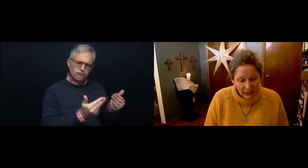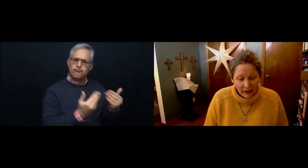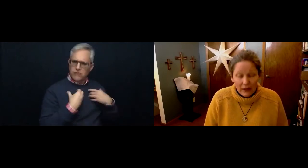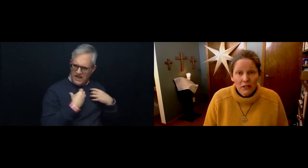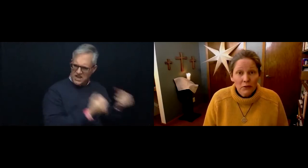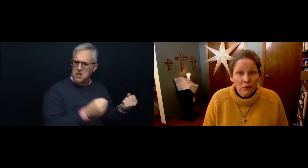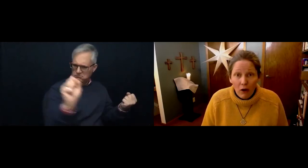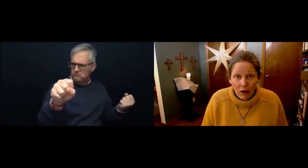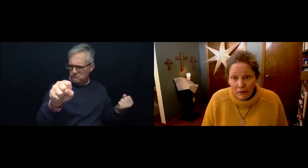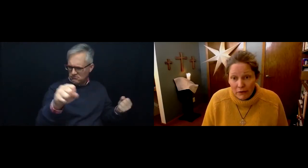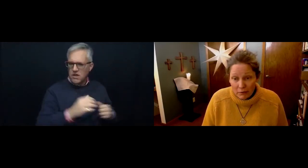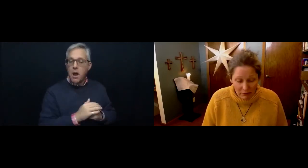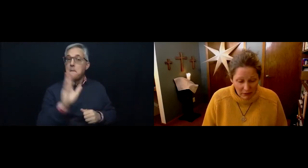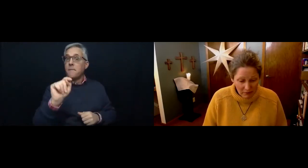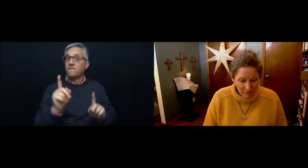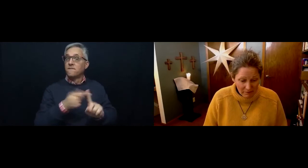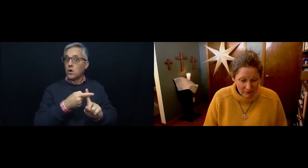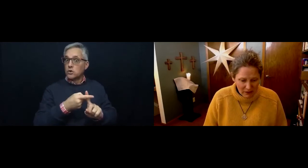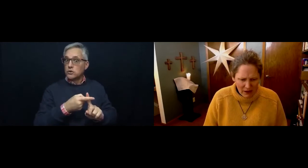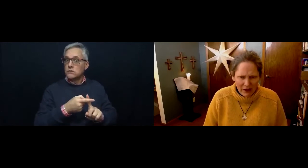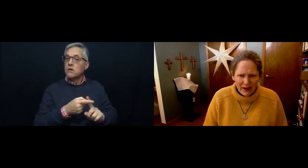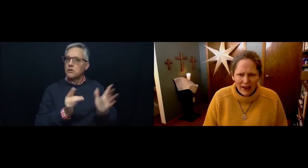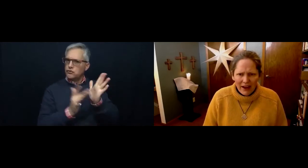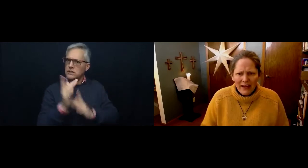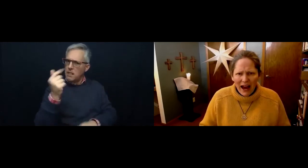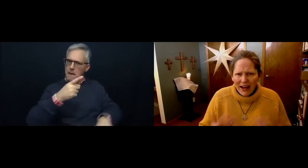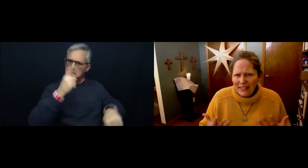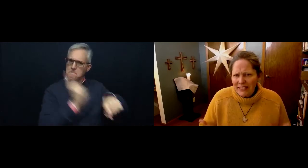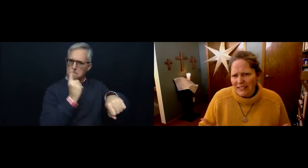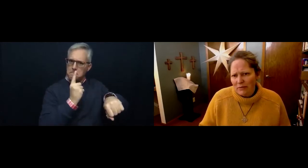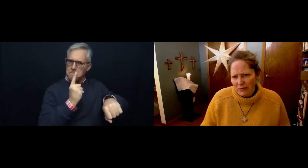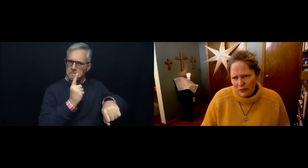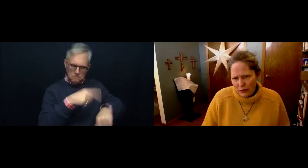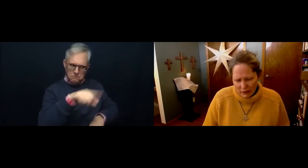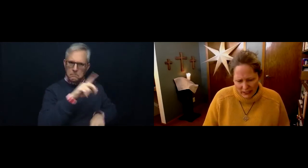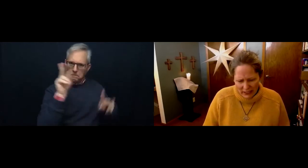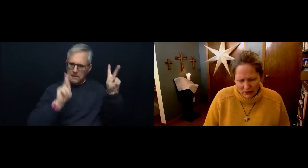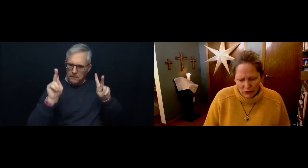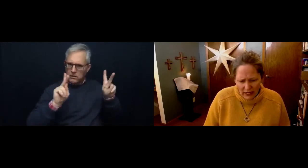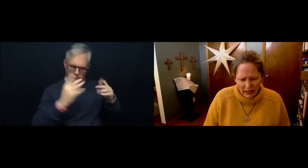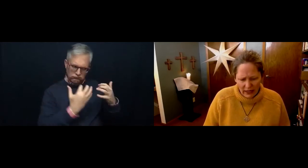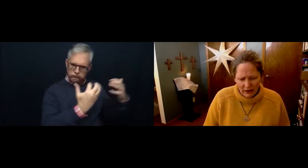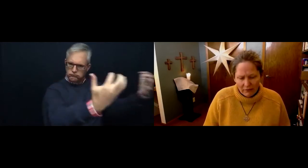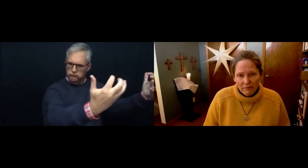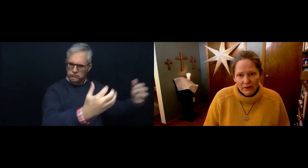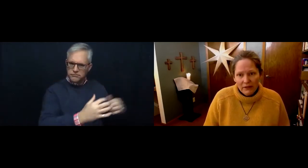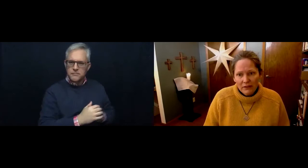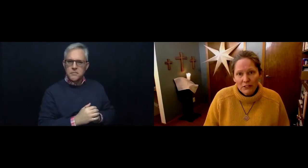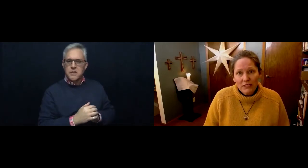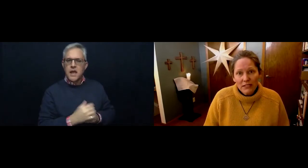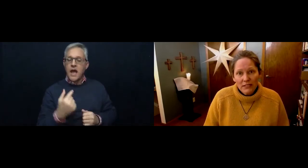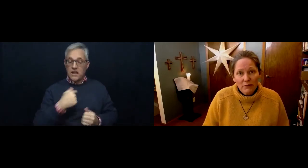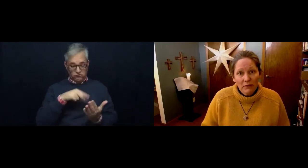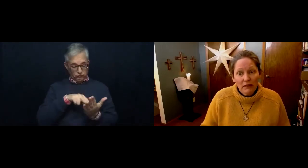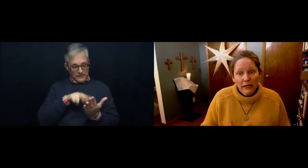firmly to all of those people. And I think this is some sort of what he's getting at.